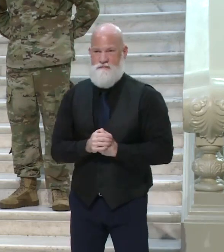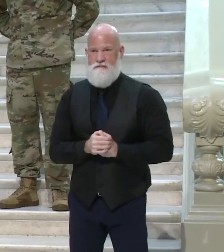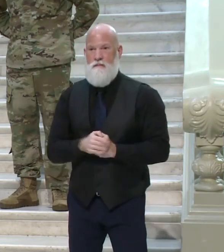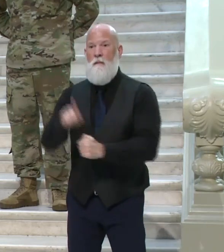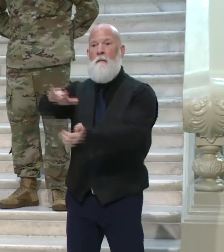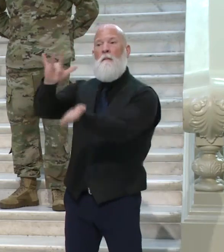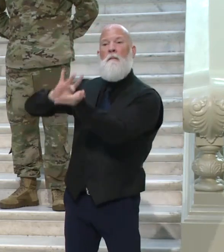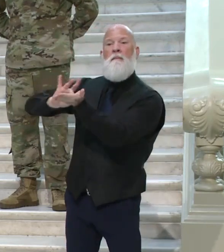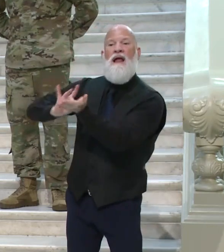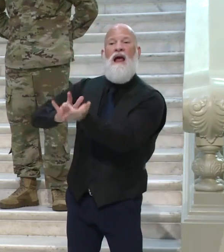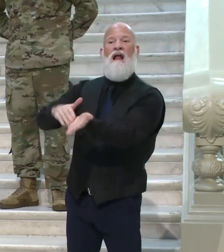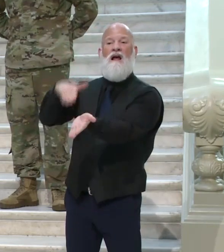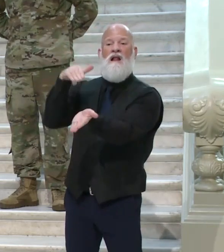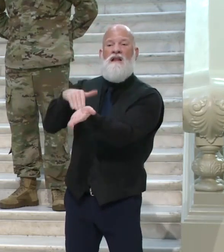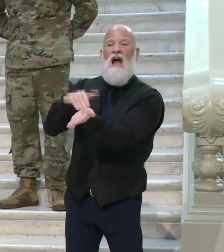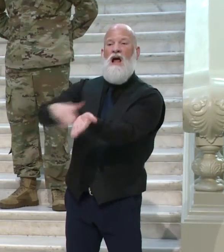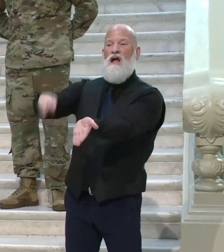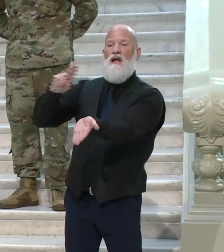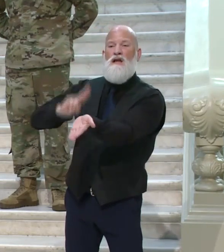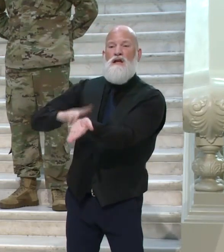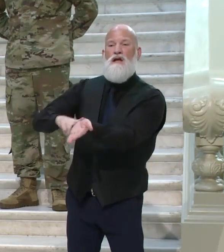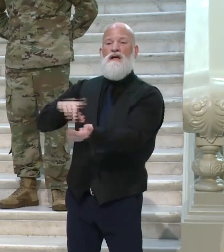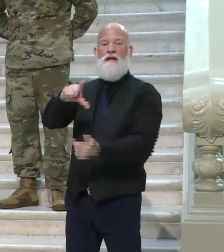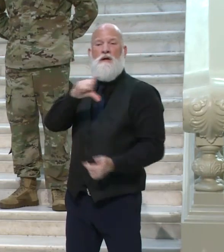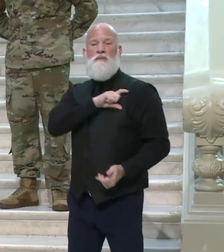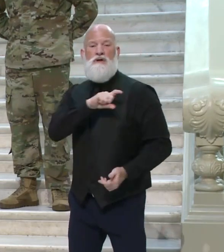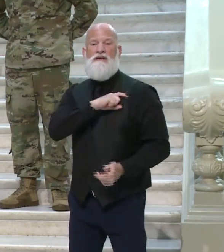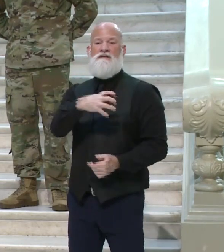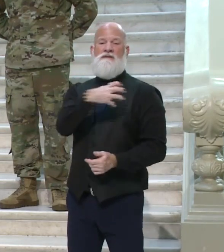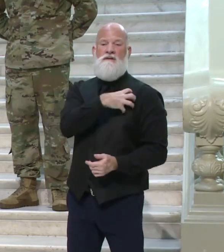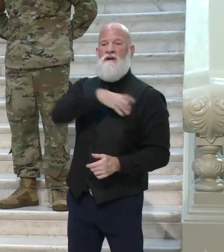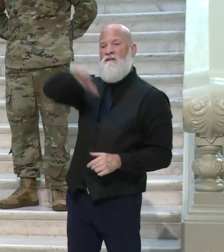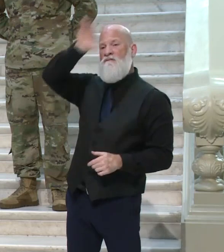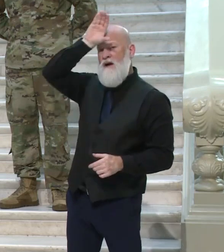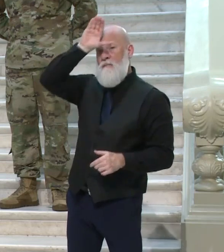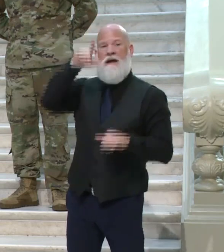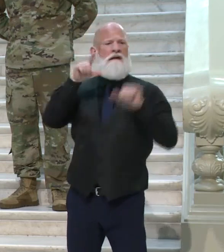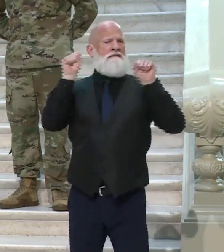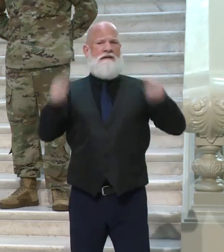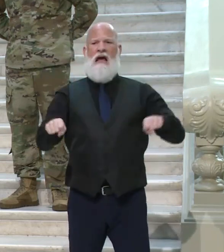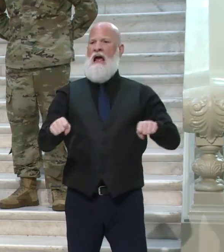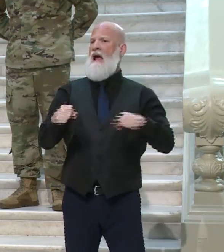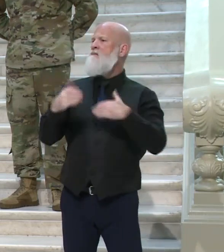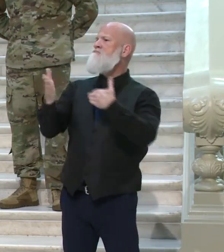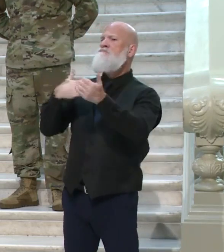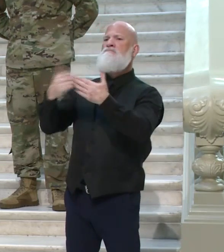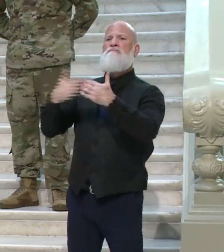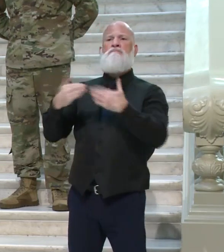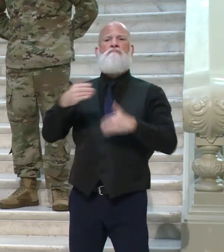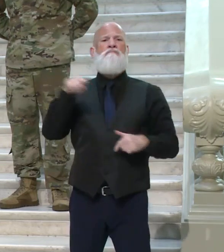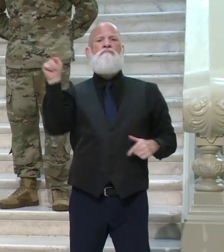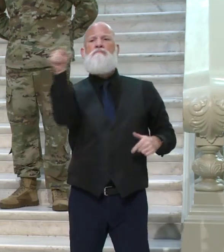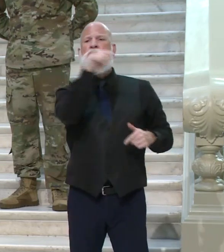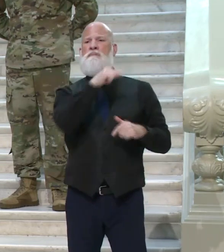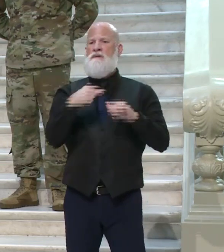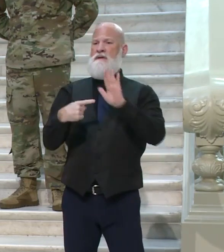they have symptoms or if they do not. Georgians can make an appointment